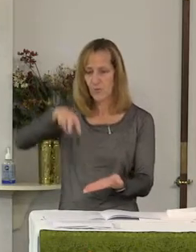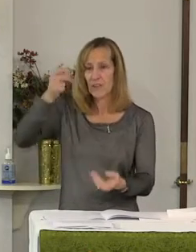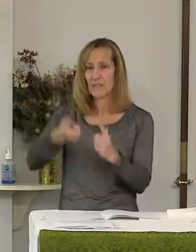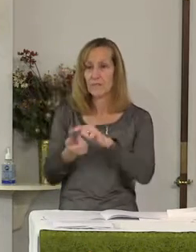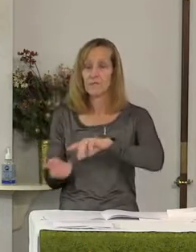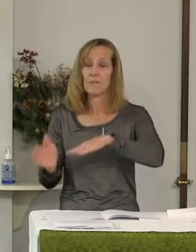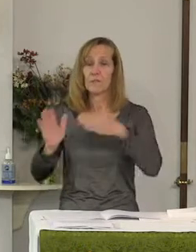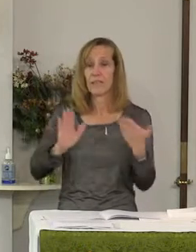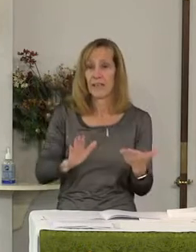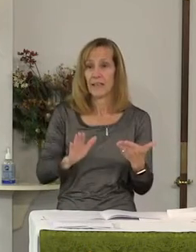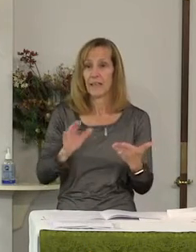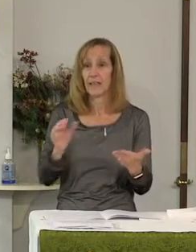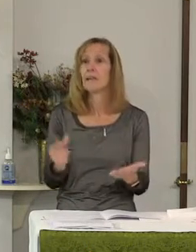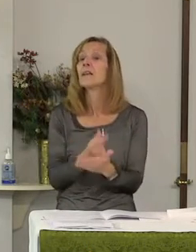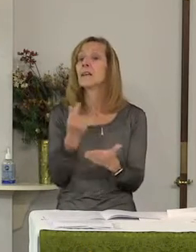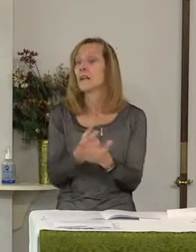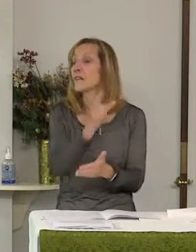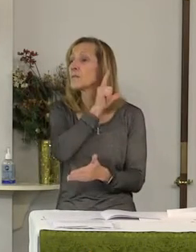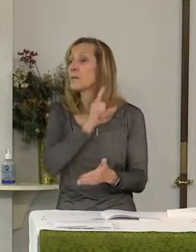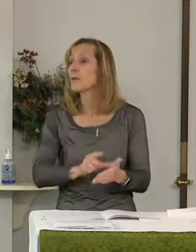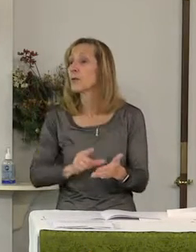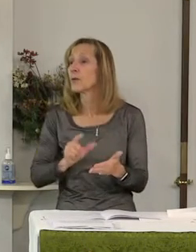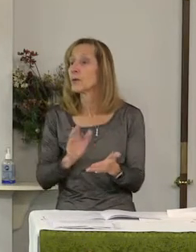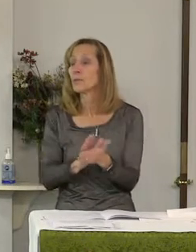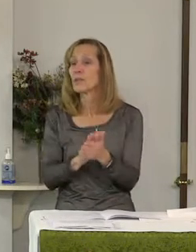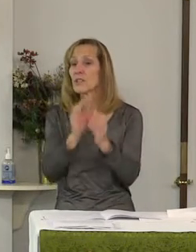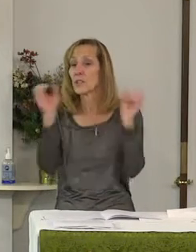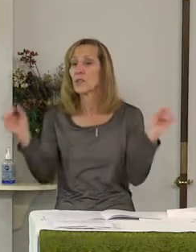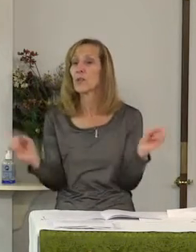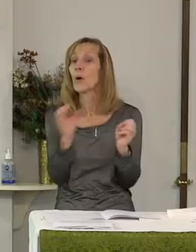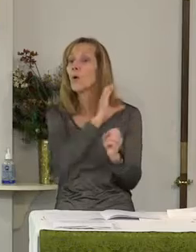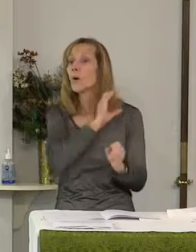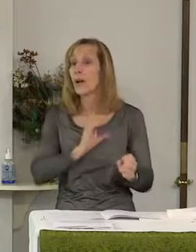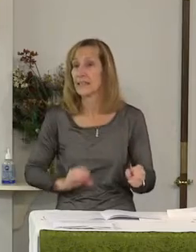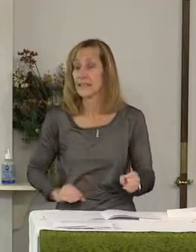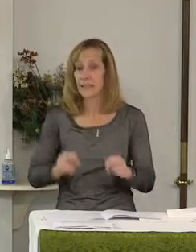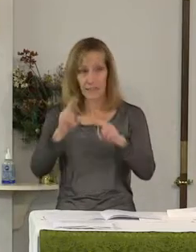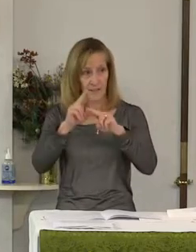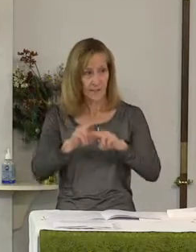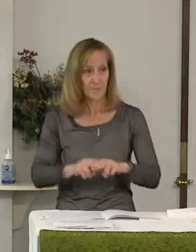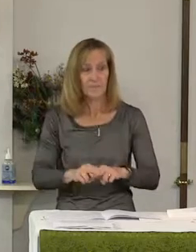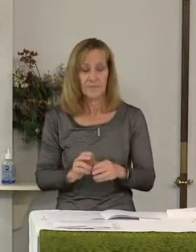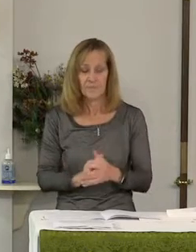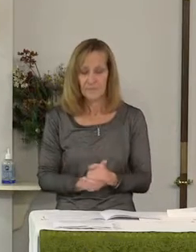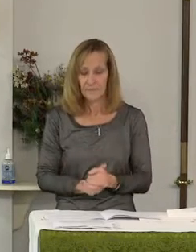The Gospel of the Lord. Praise to you, Christ. Please be seated.